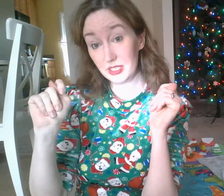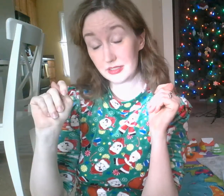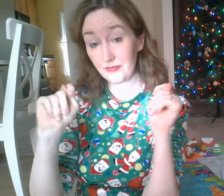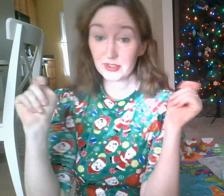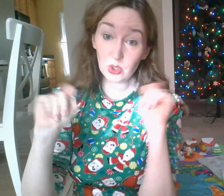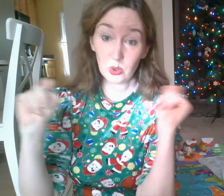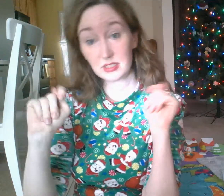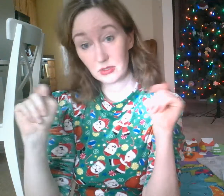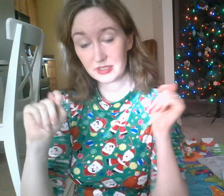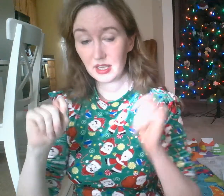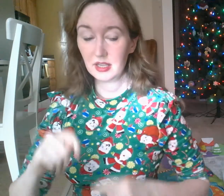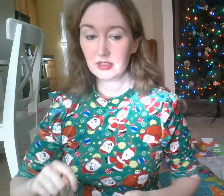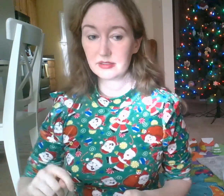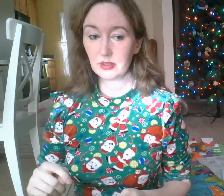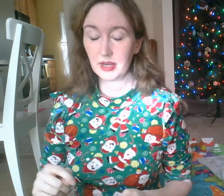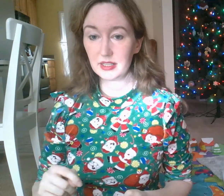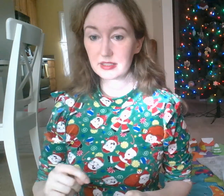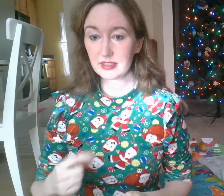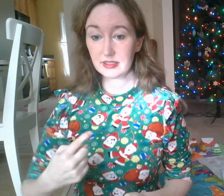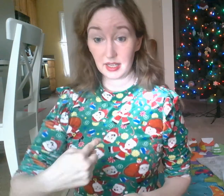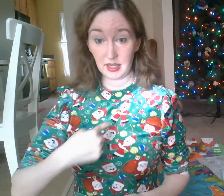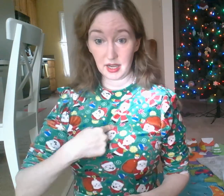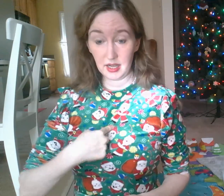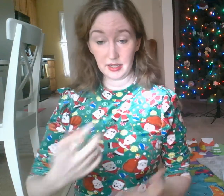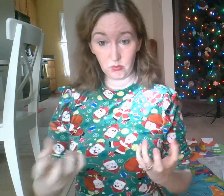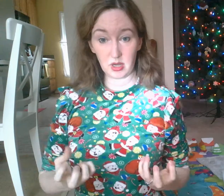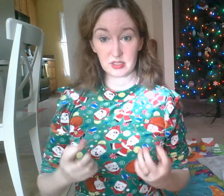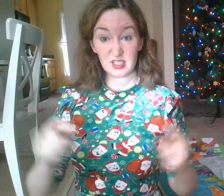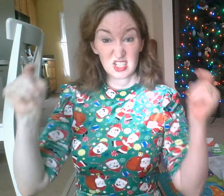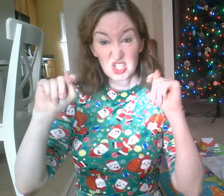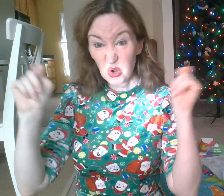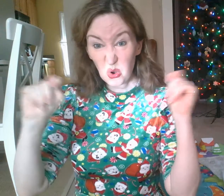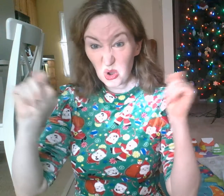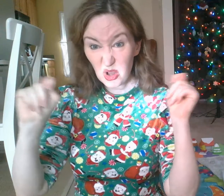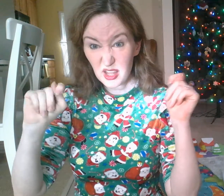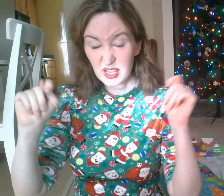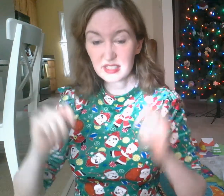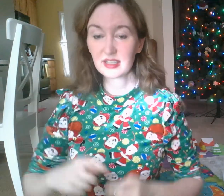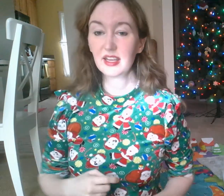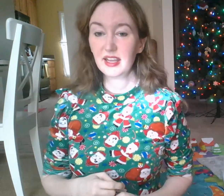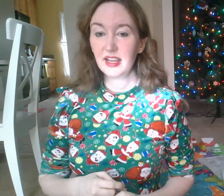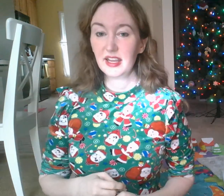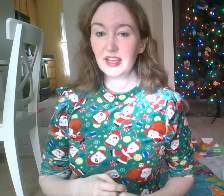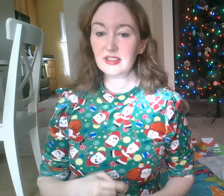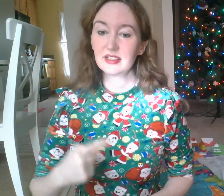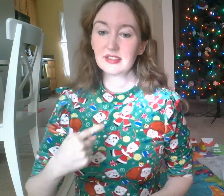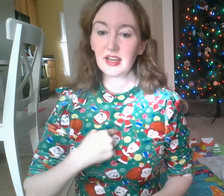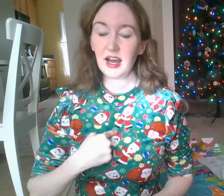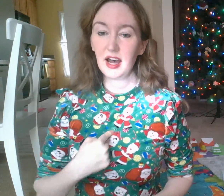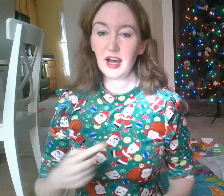toys. Toys. So Alex could say, I want toys. And she could say,